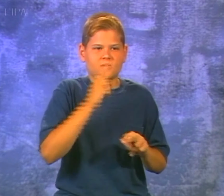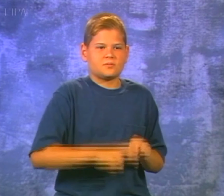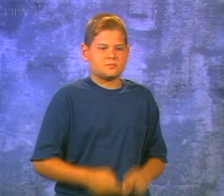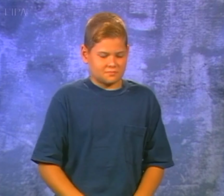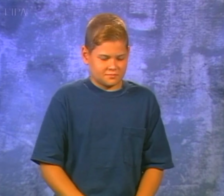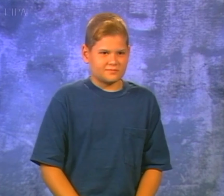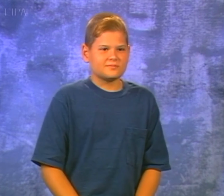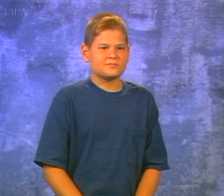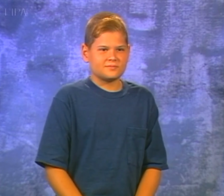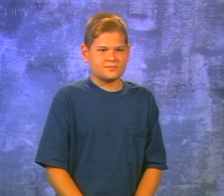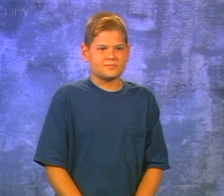Oh, yeah.